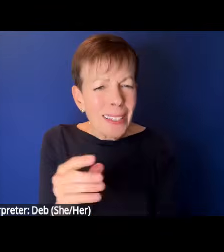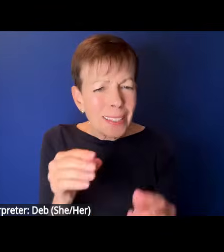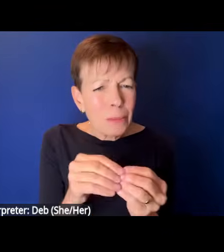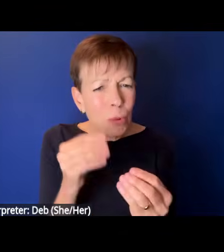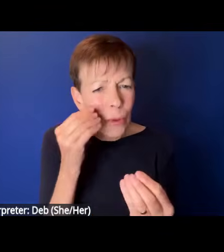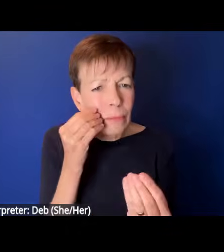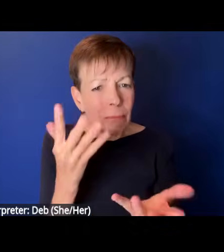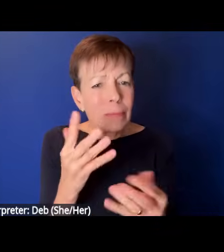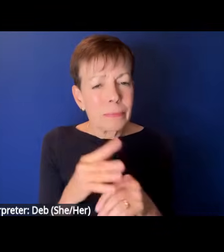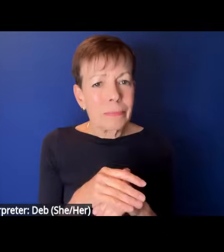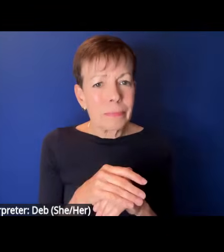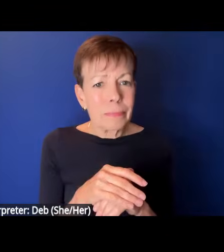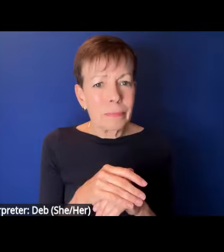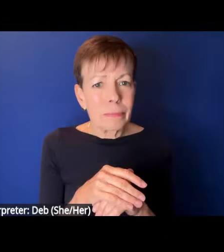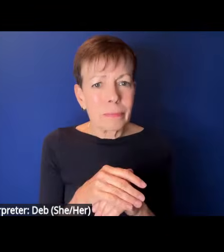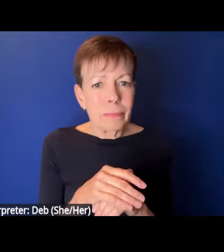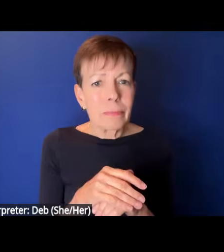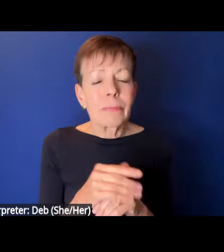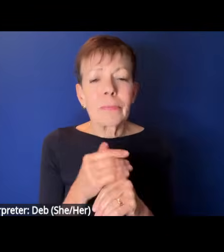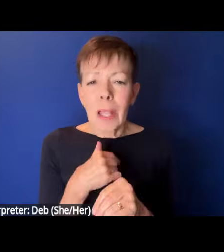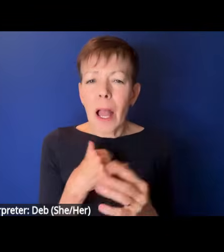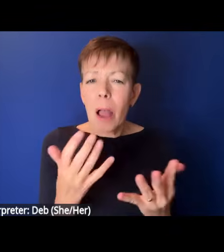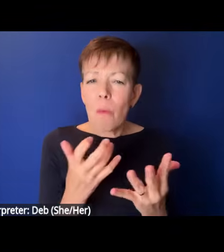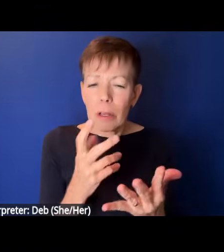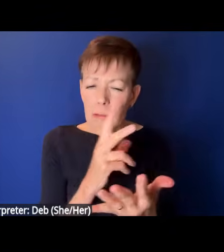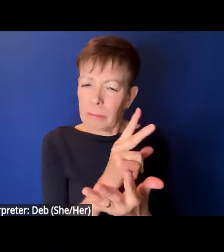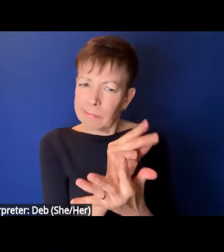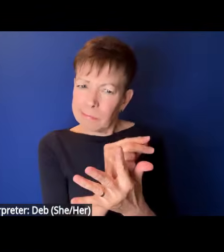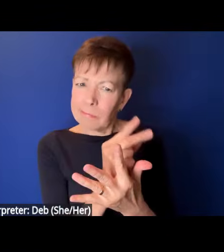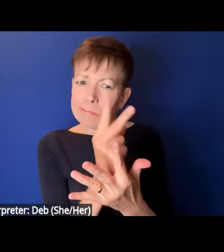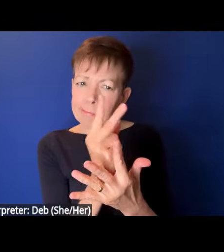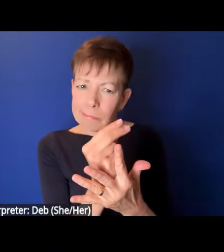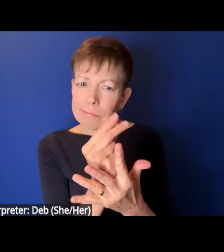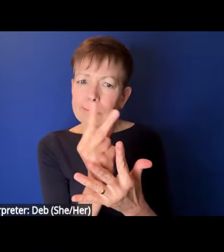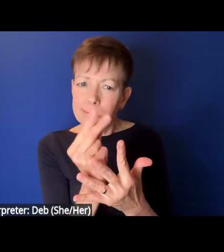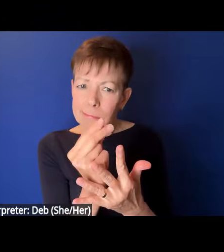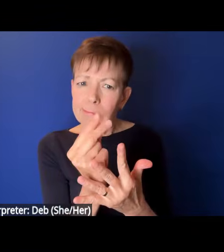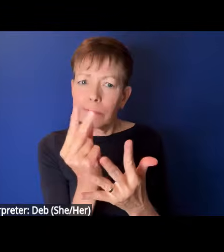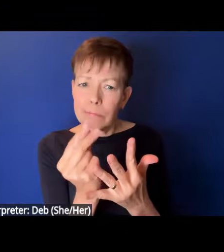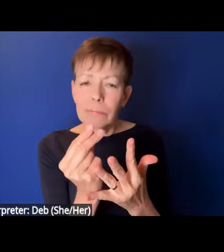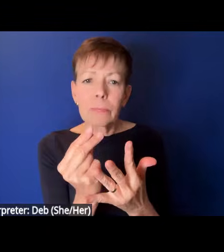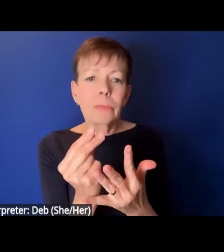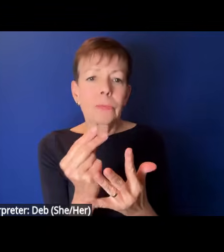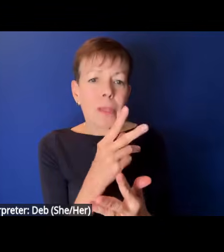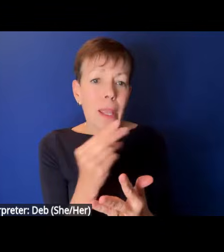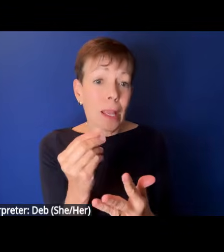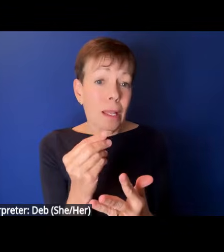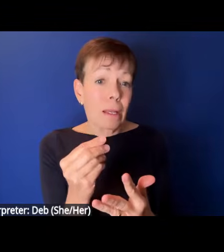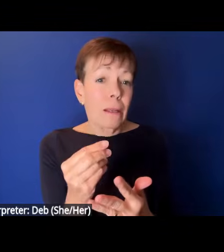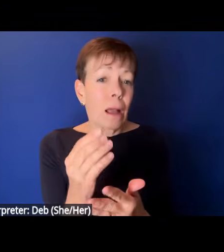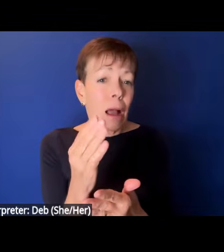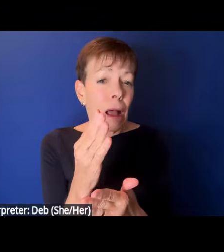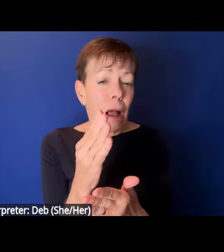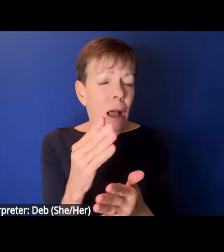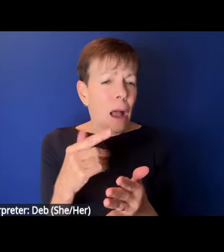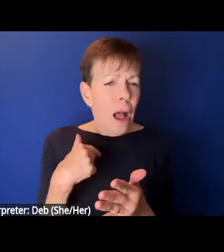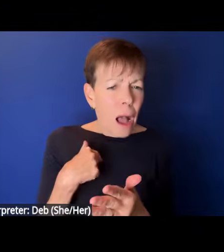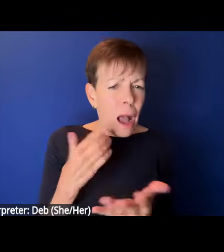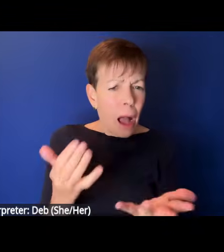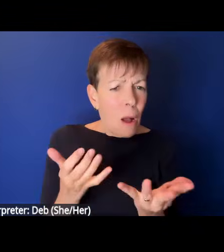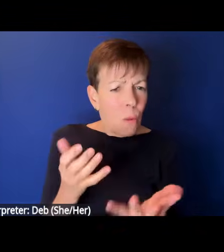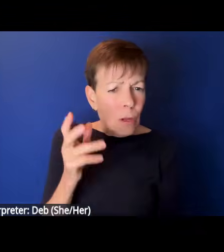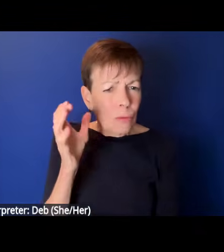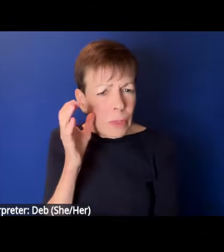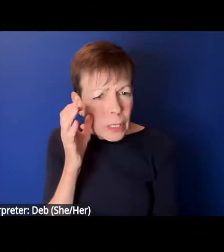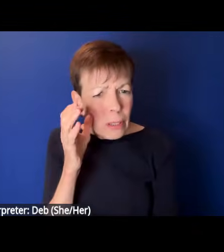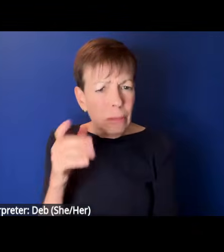you know, I really like to kind of go through those step by step, and I would really like to hear at the partners table kind of the input as to, you